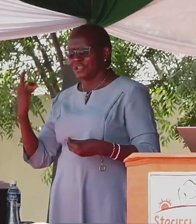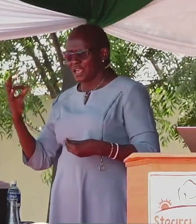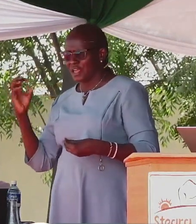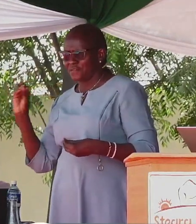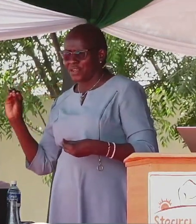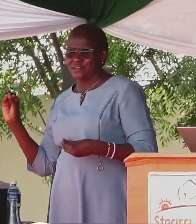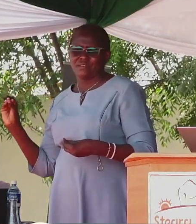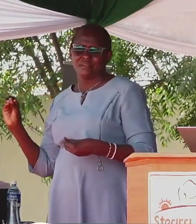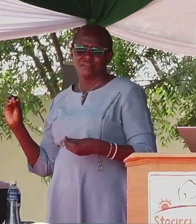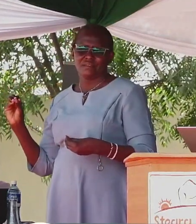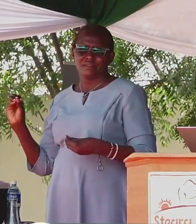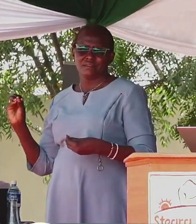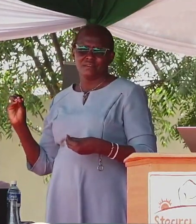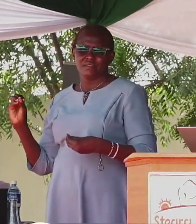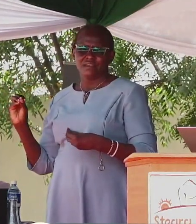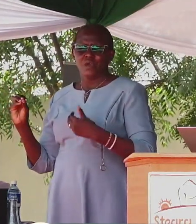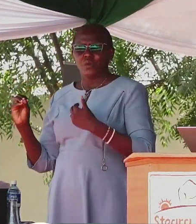this